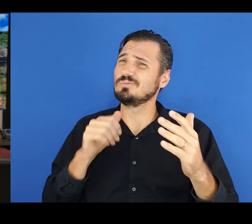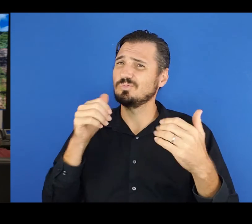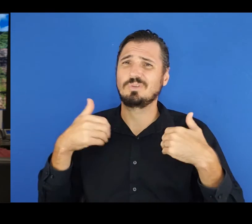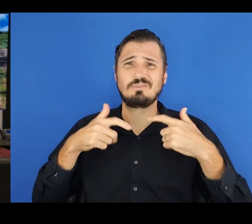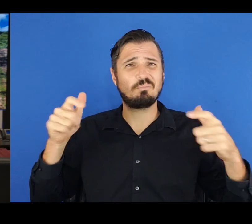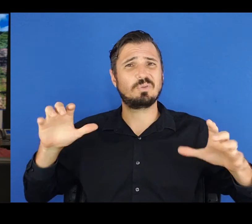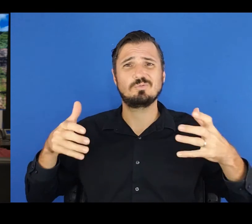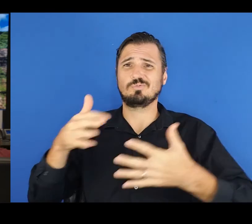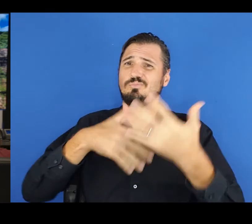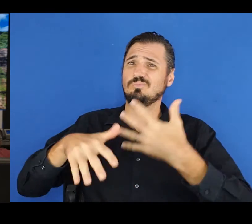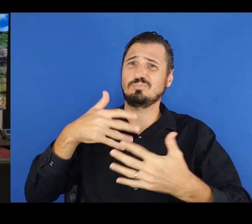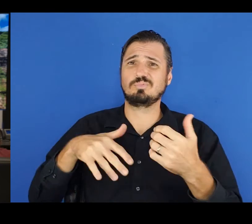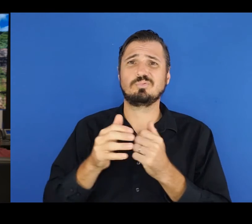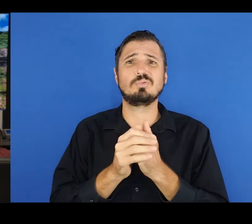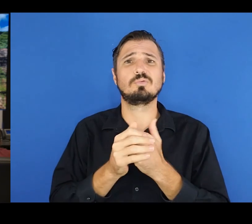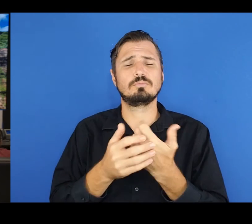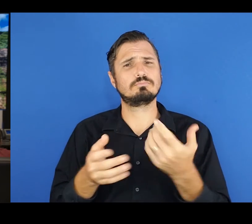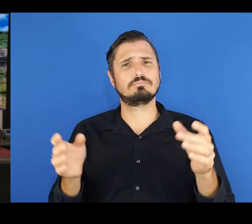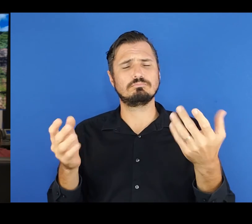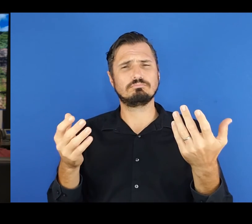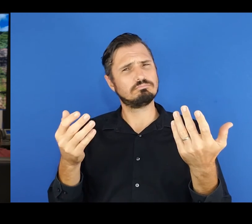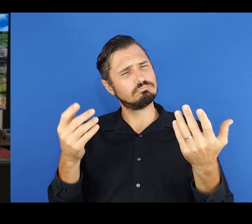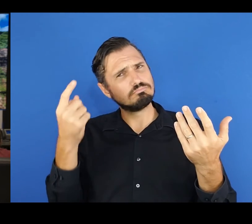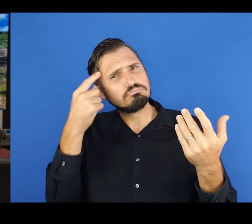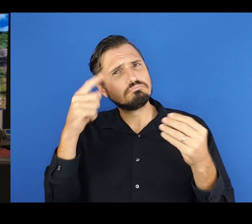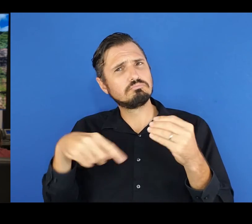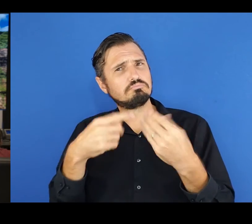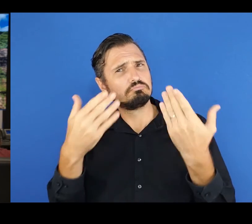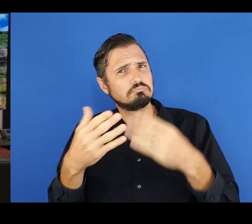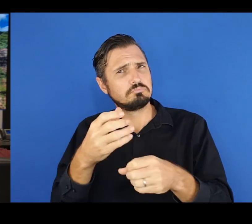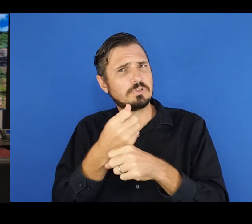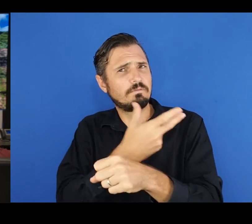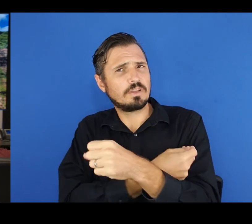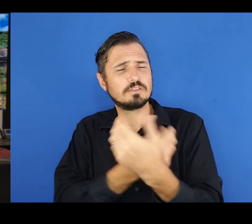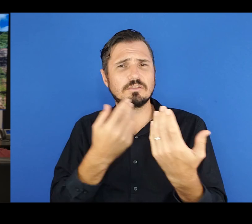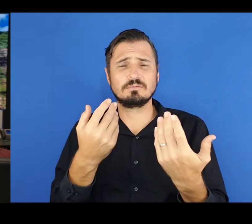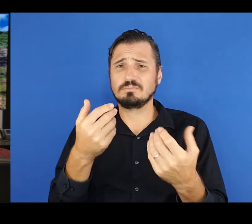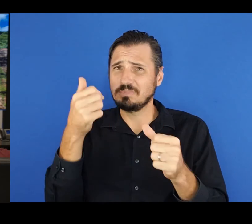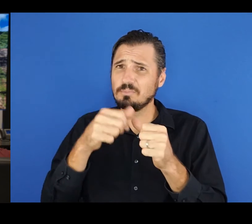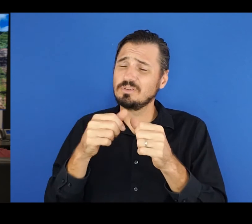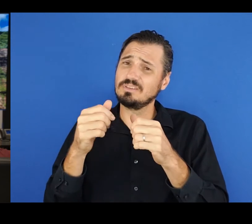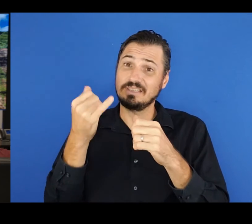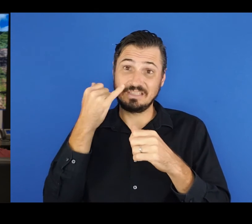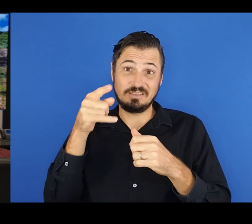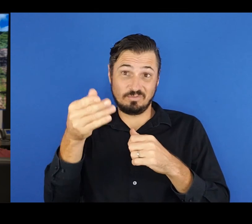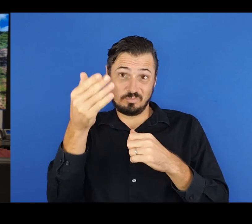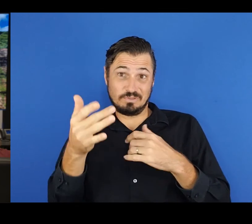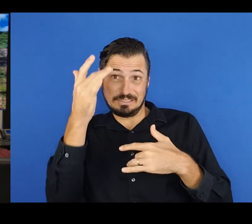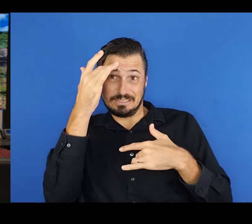distance, and please avoid large gatherings, and please consider getting a vaccine. Most